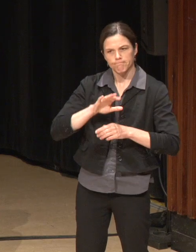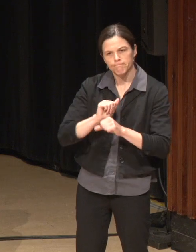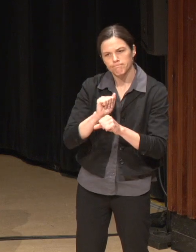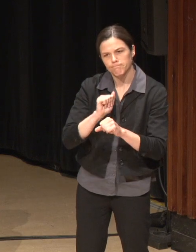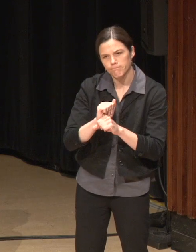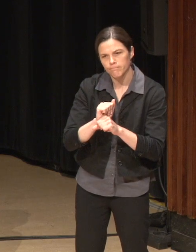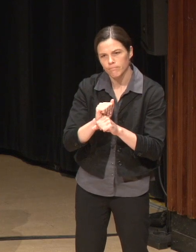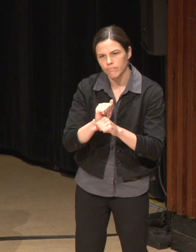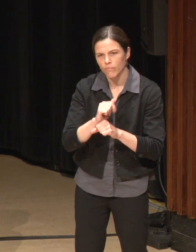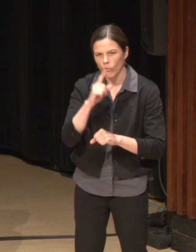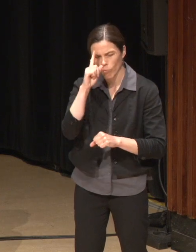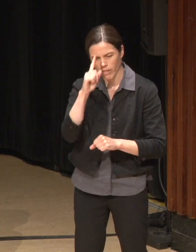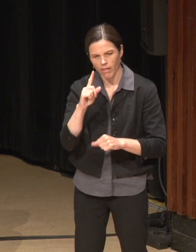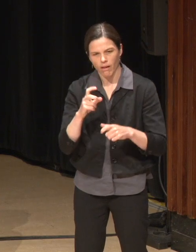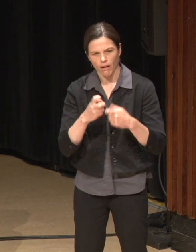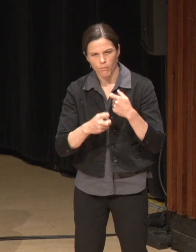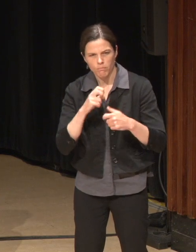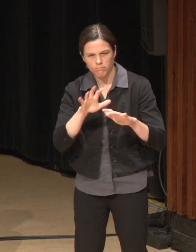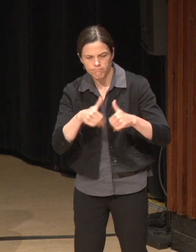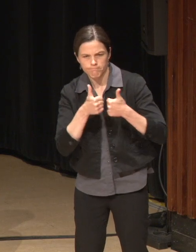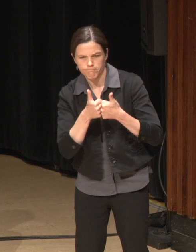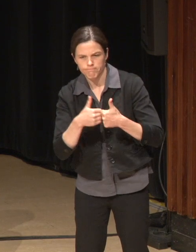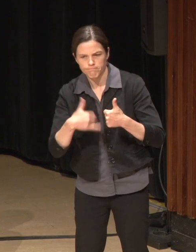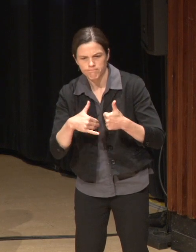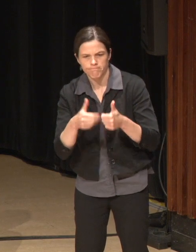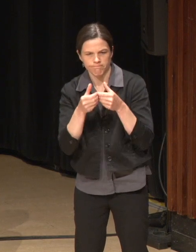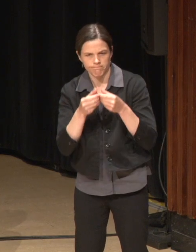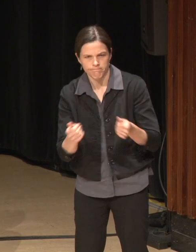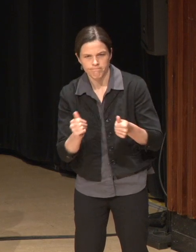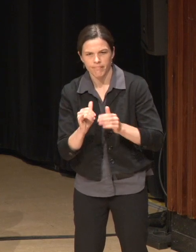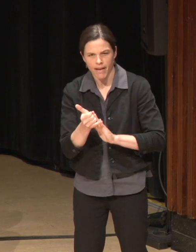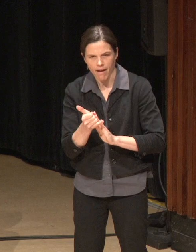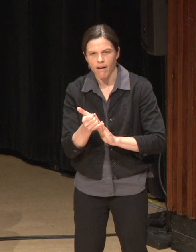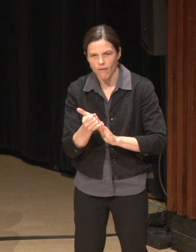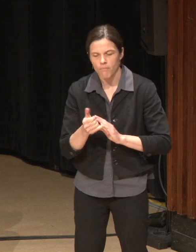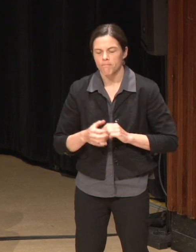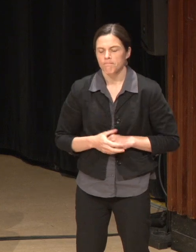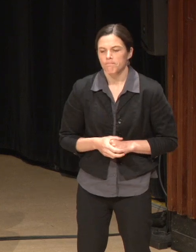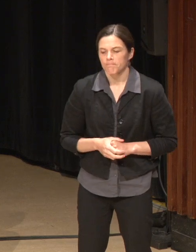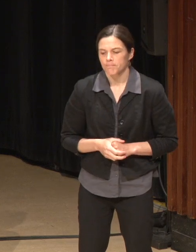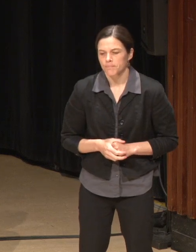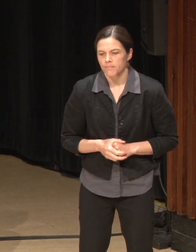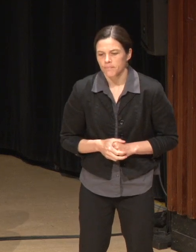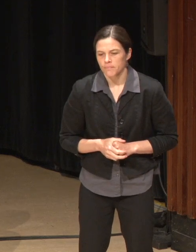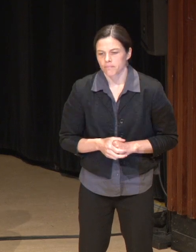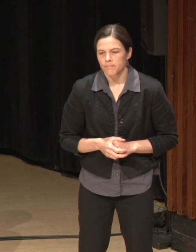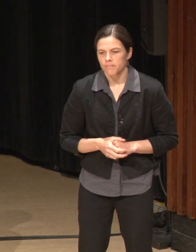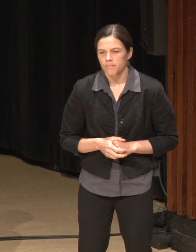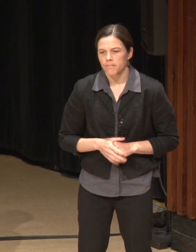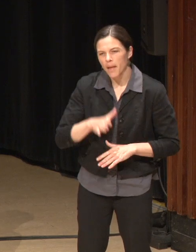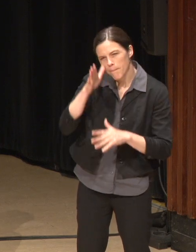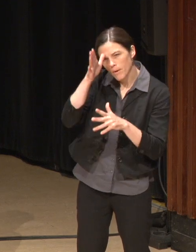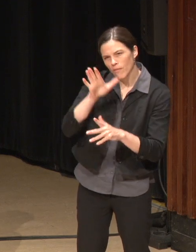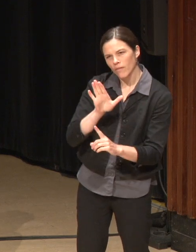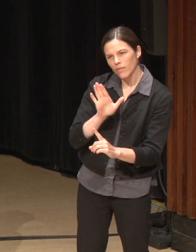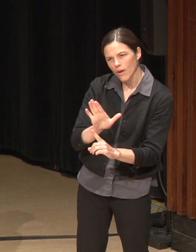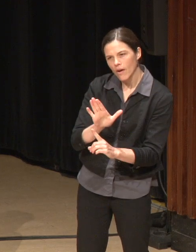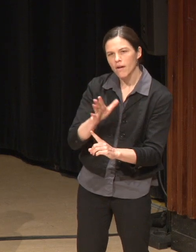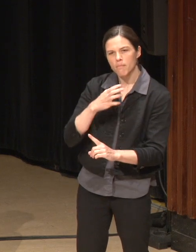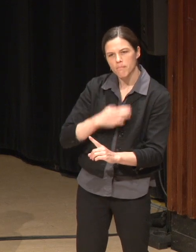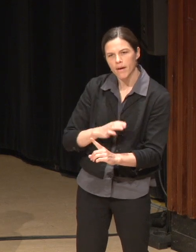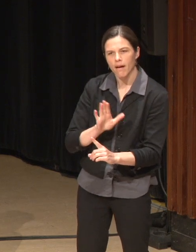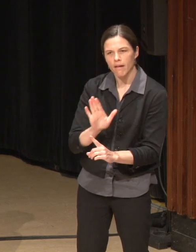innovative solutions were required for complex electrical challenges. And his passion was driven by a